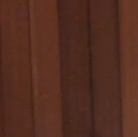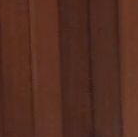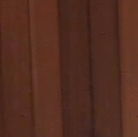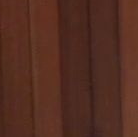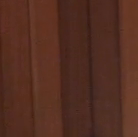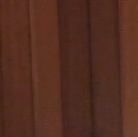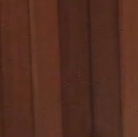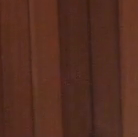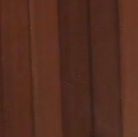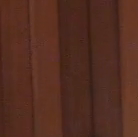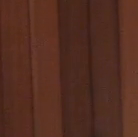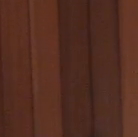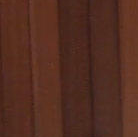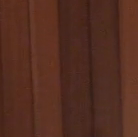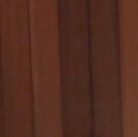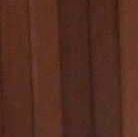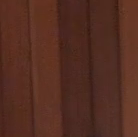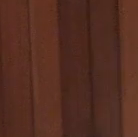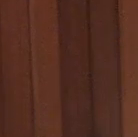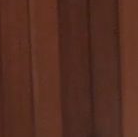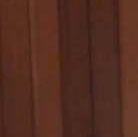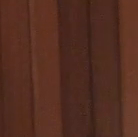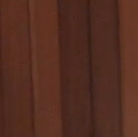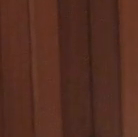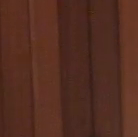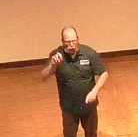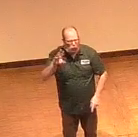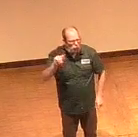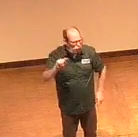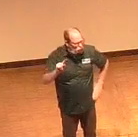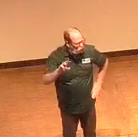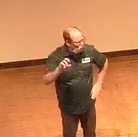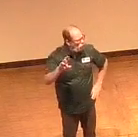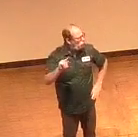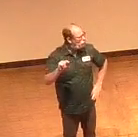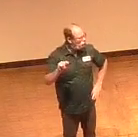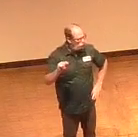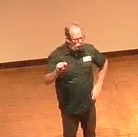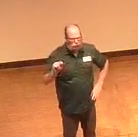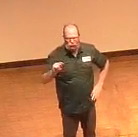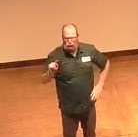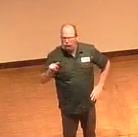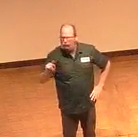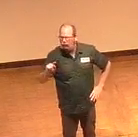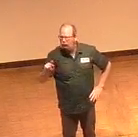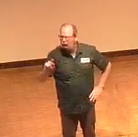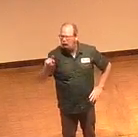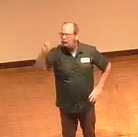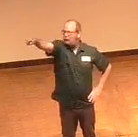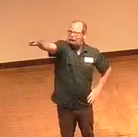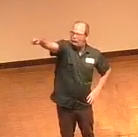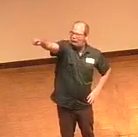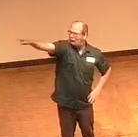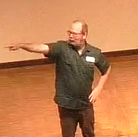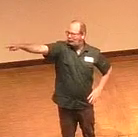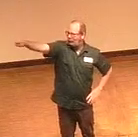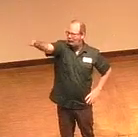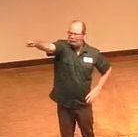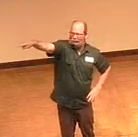series. So they have different guest speakers that come in, and I want to thank them. Is anybody here from them? Robert, are you here? There's Robert.